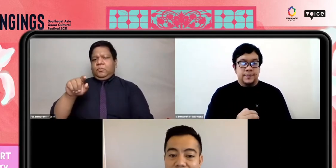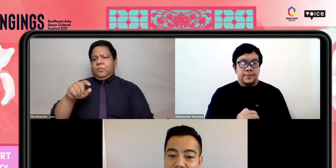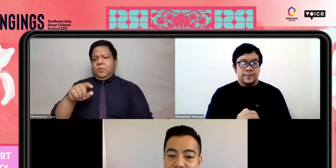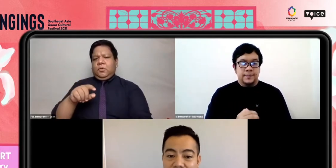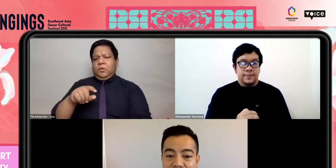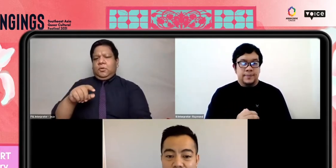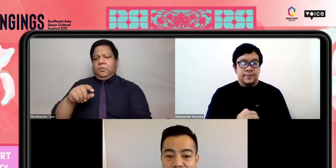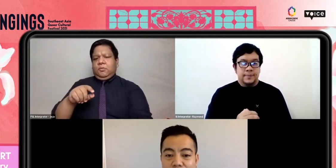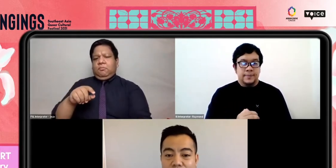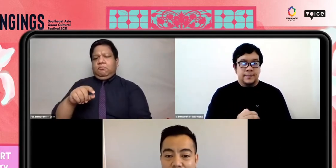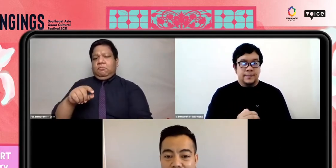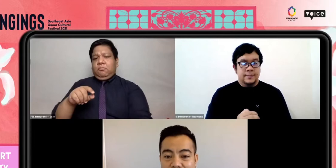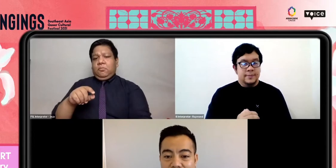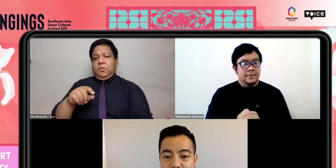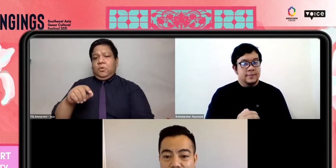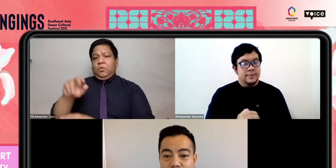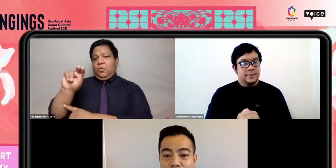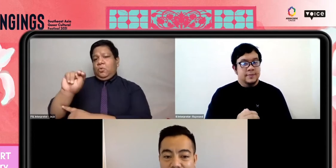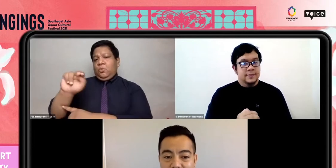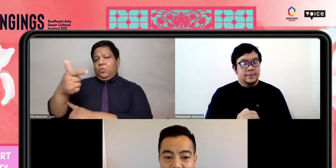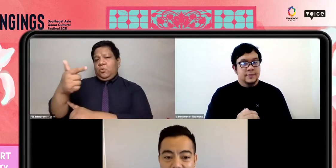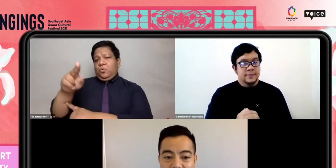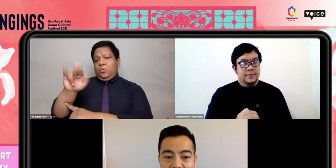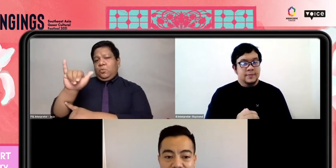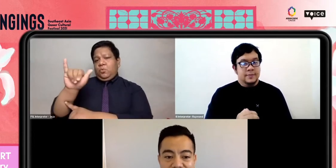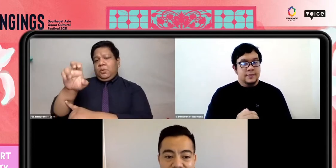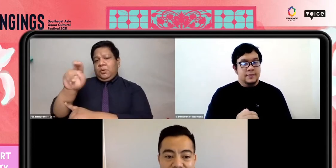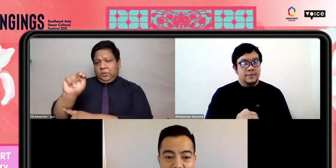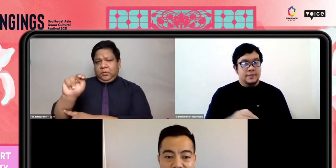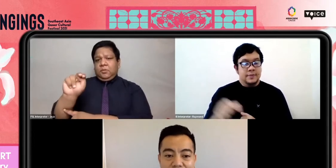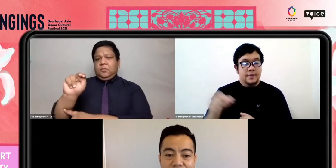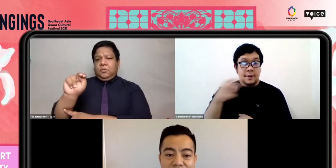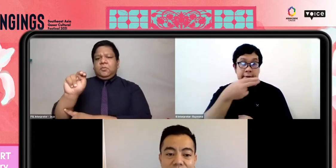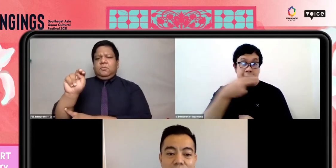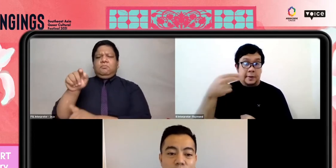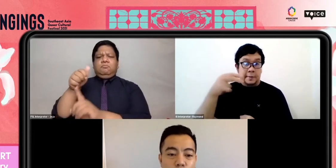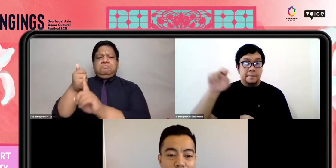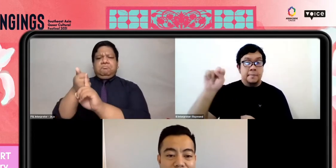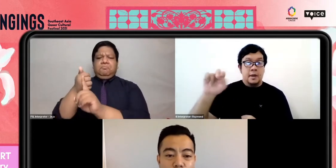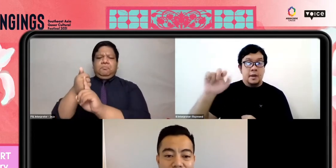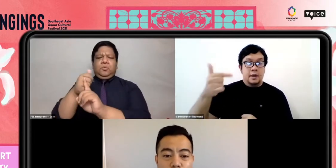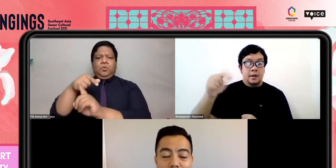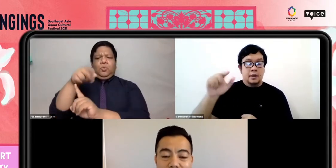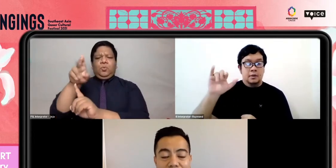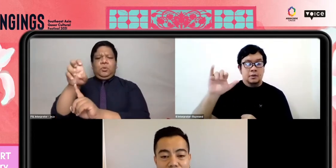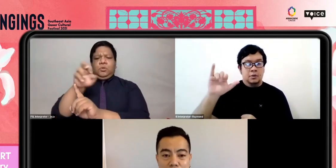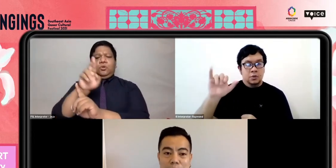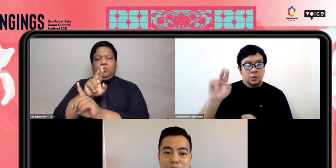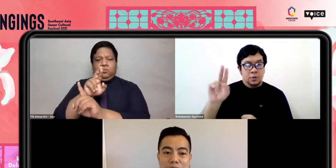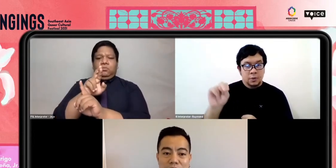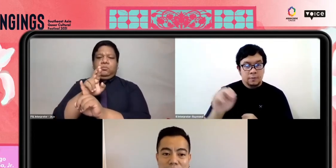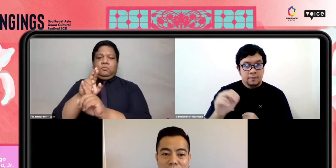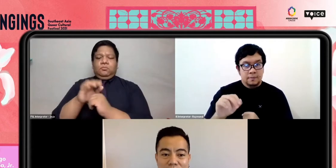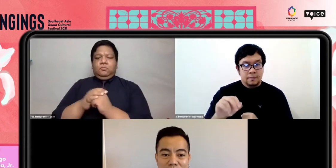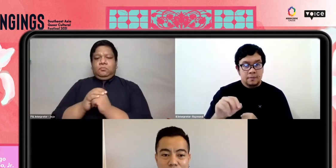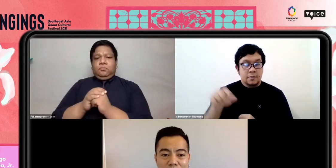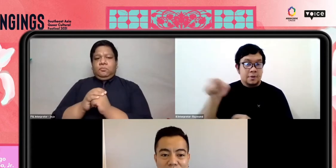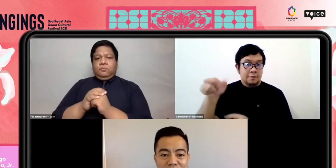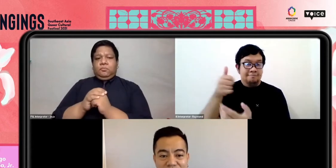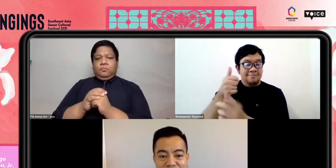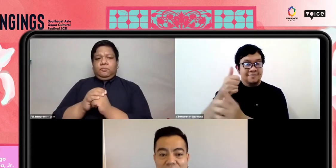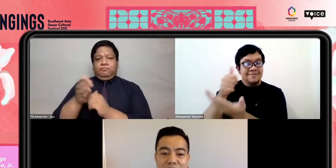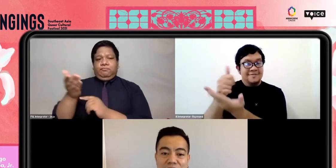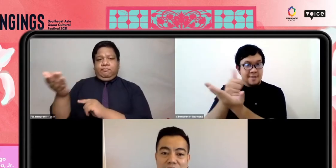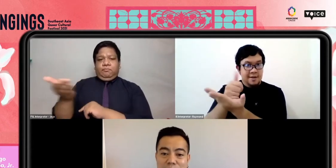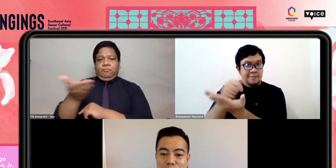queer. They are also the director of curator in the CQCF 2021 lineup. So